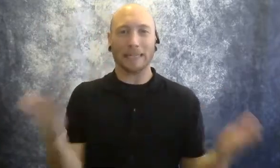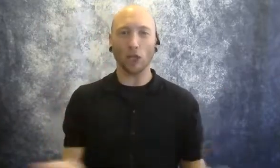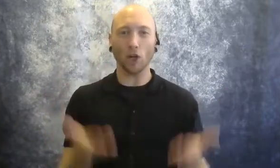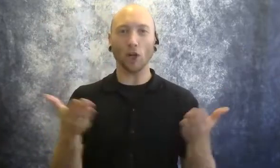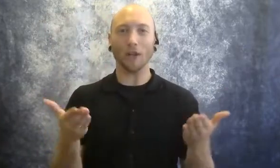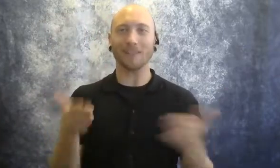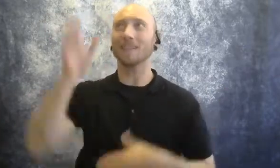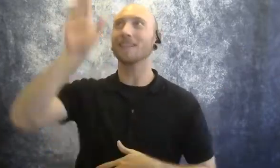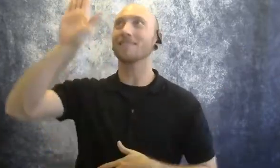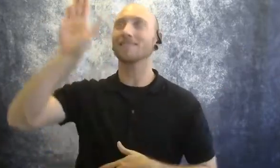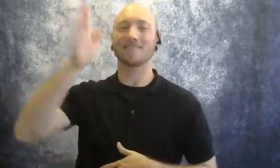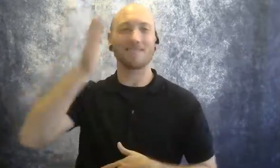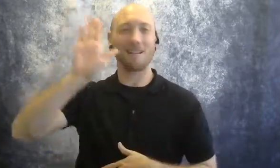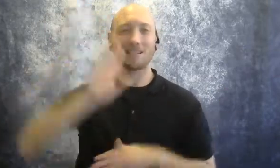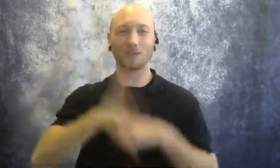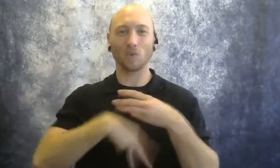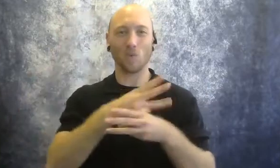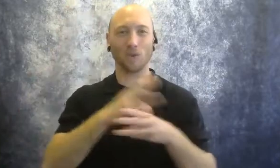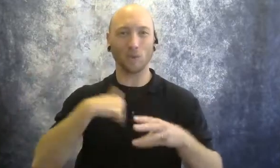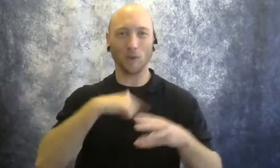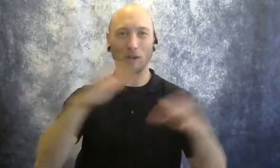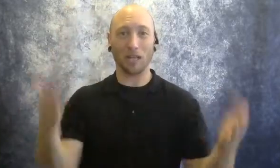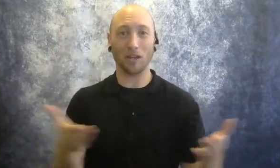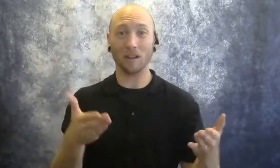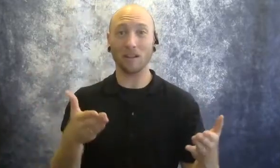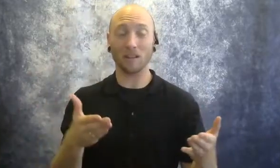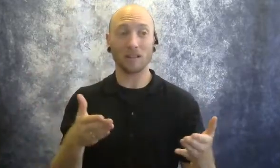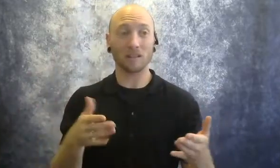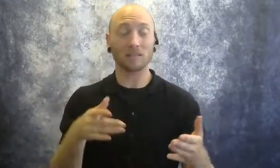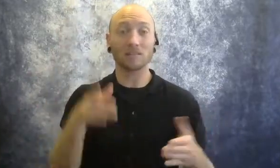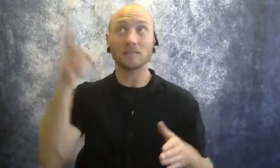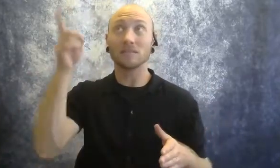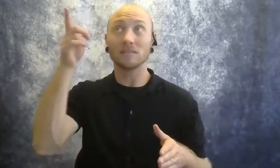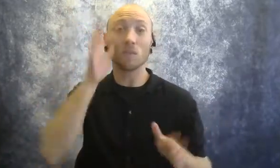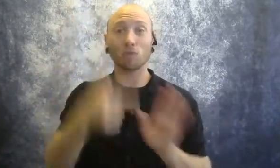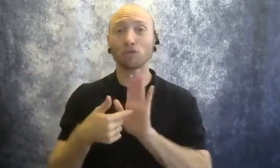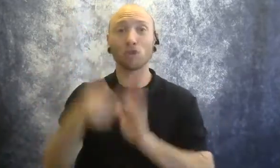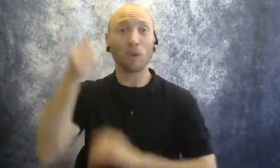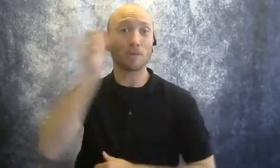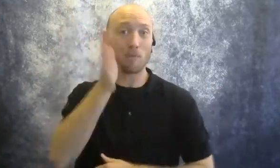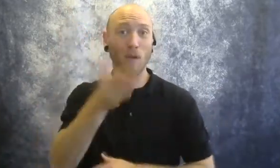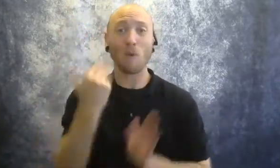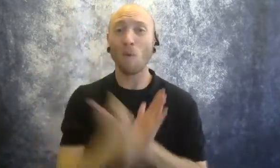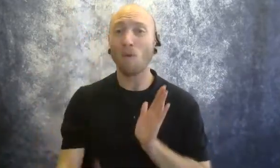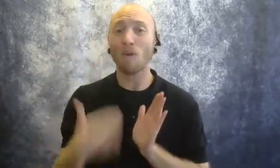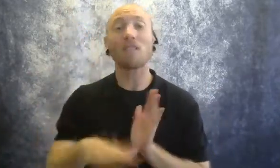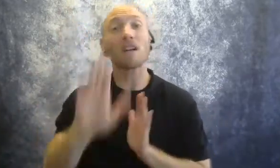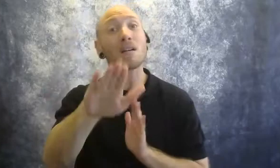this thing. We're in this realm. We're in God's world here, you know. He will reveal himself to you over and over and